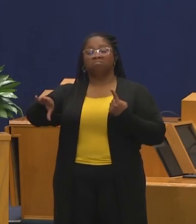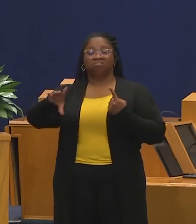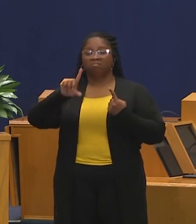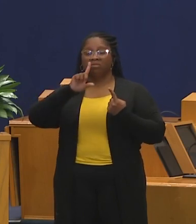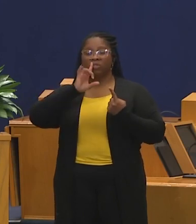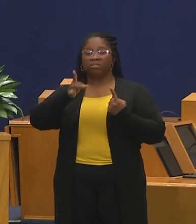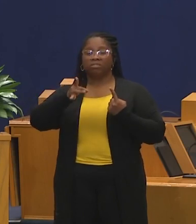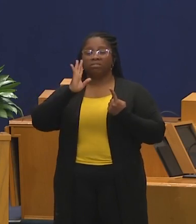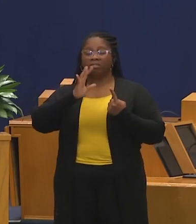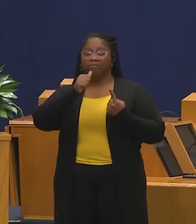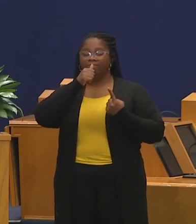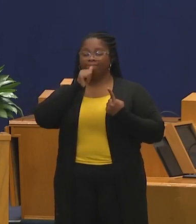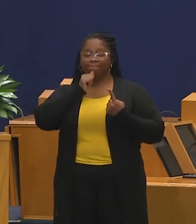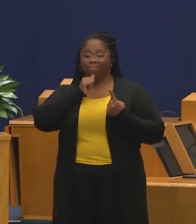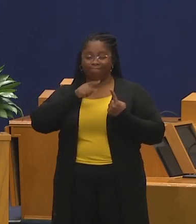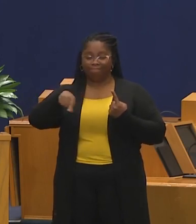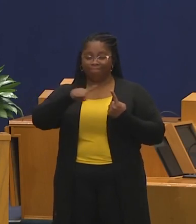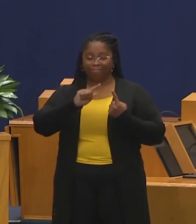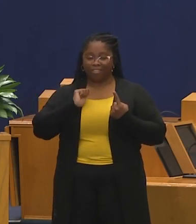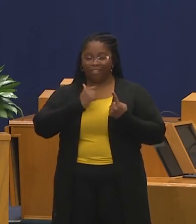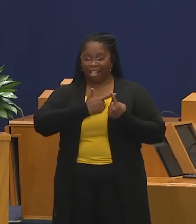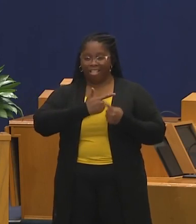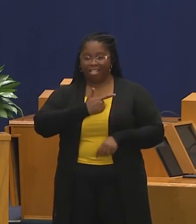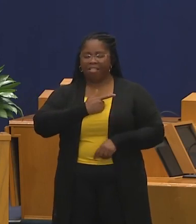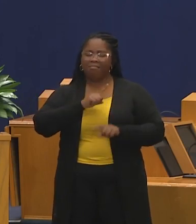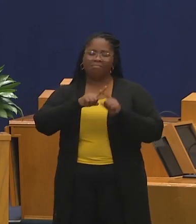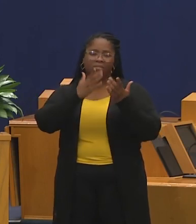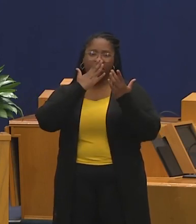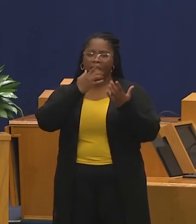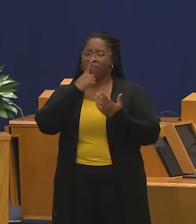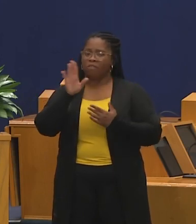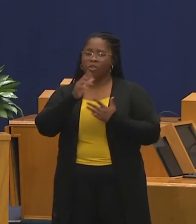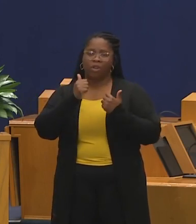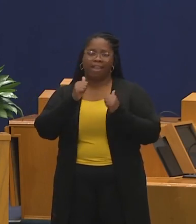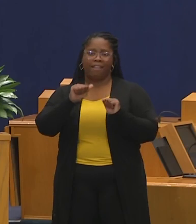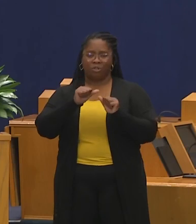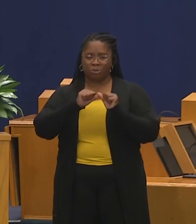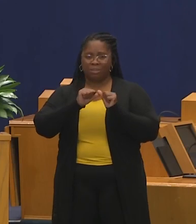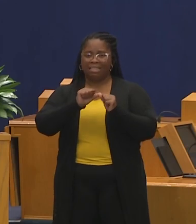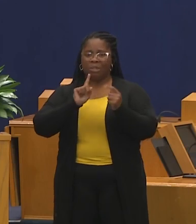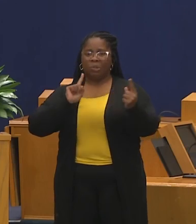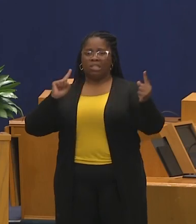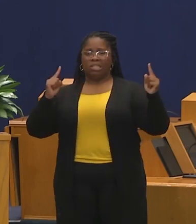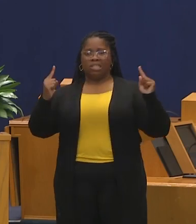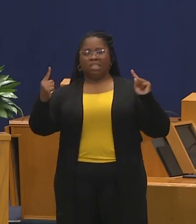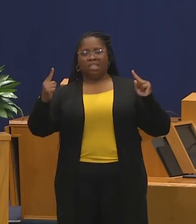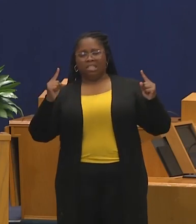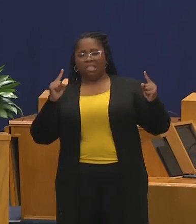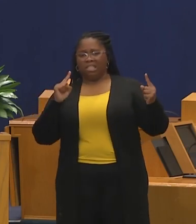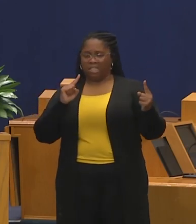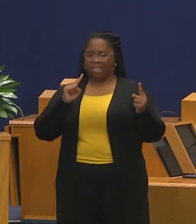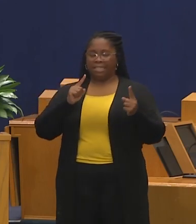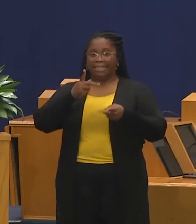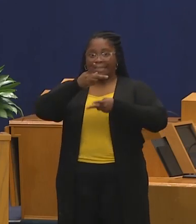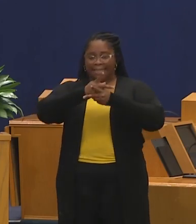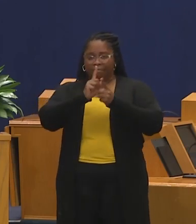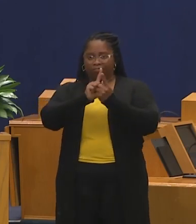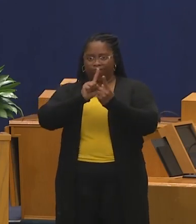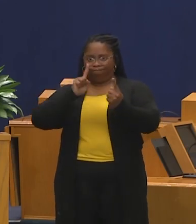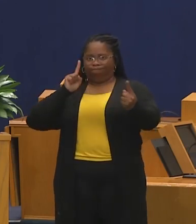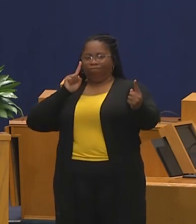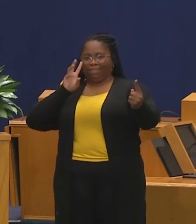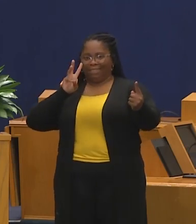whole community, but I want to thank you for your efforts to do so. By you physically distancing, by following the health